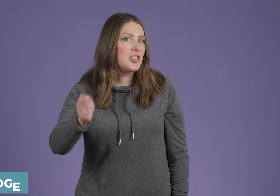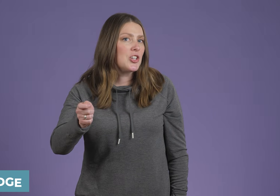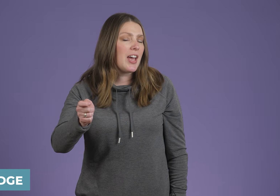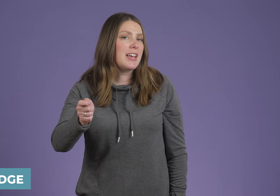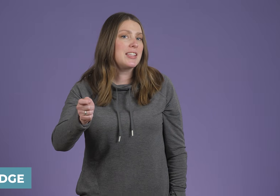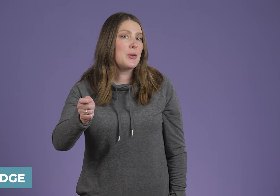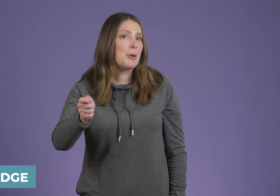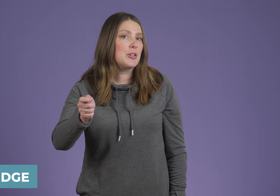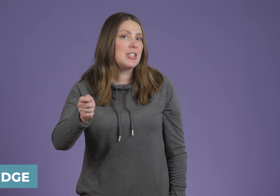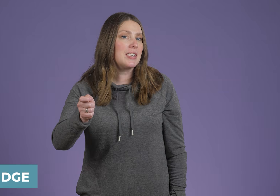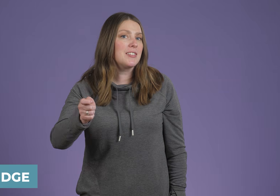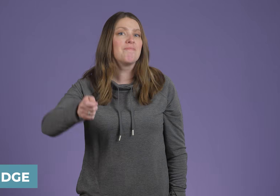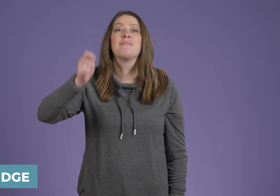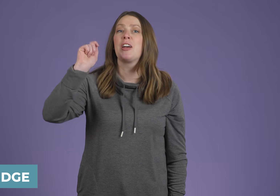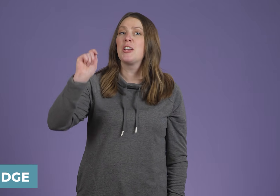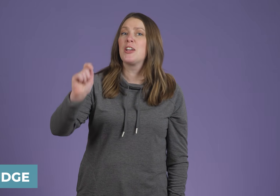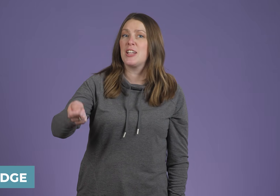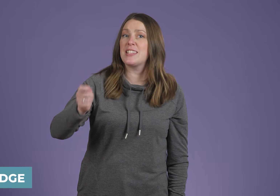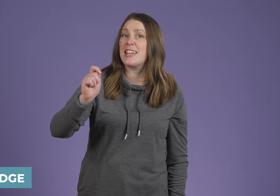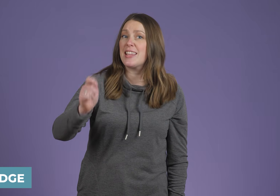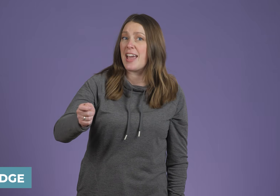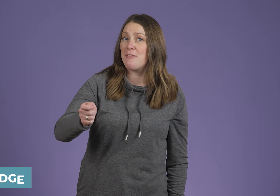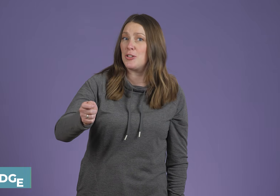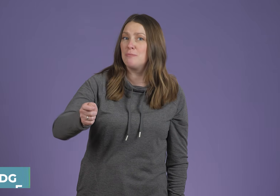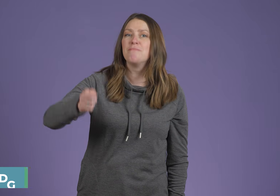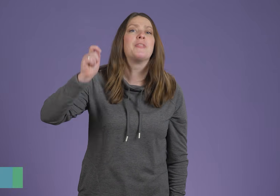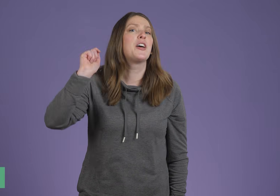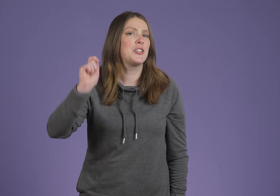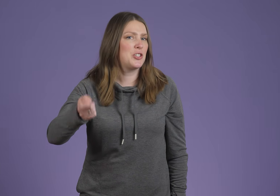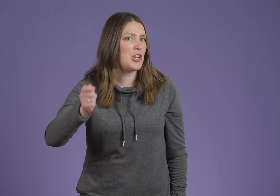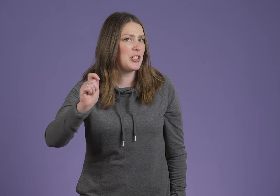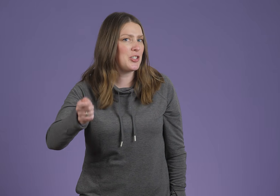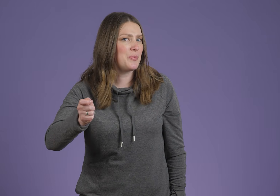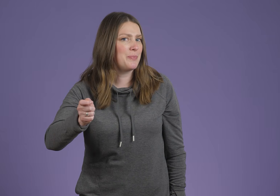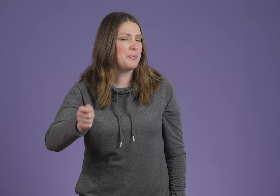Judge, as in the person. It's like the gavel. Judge.